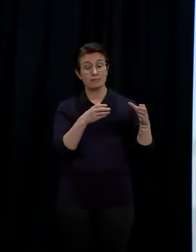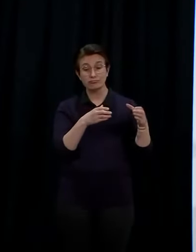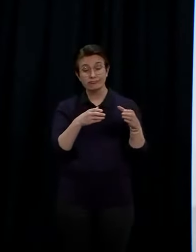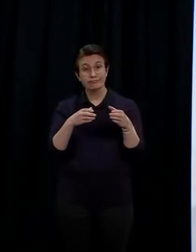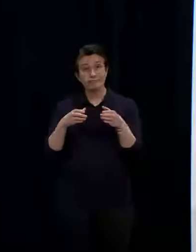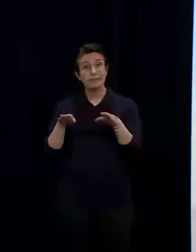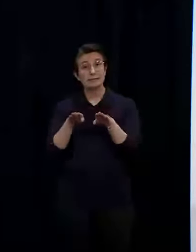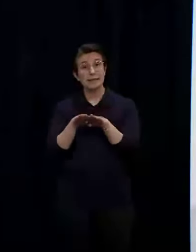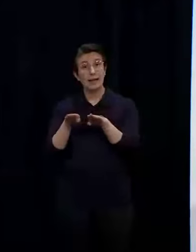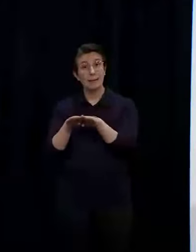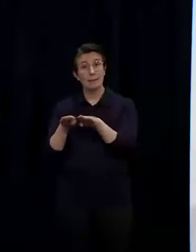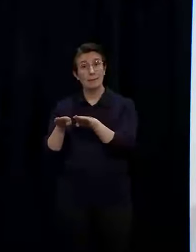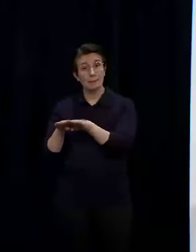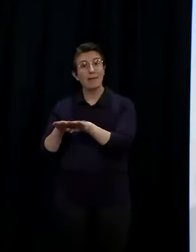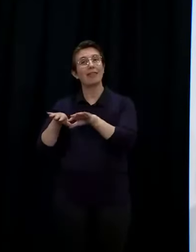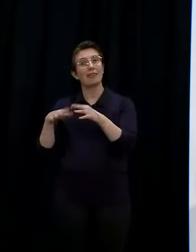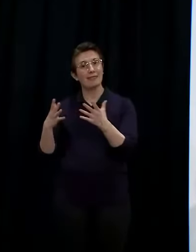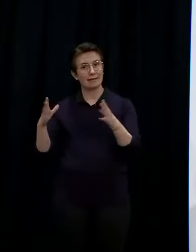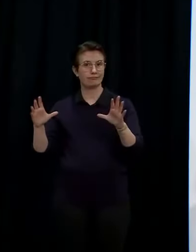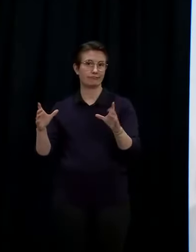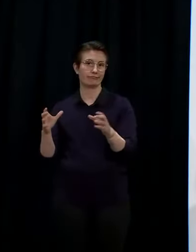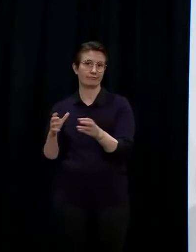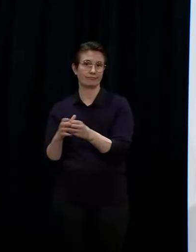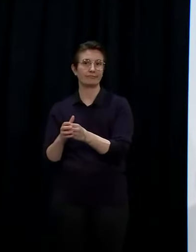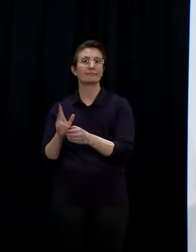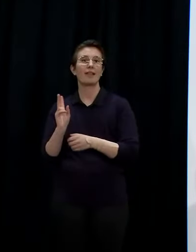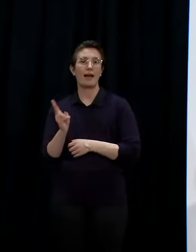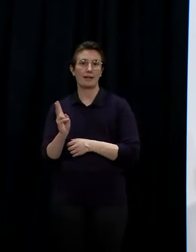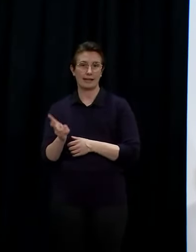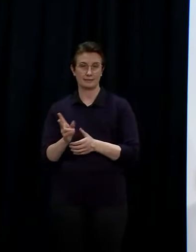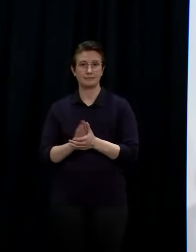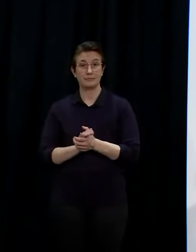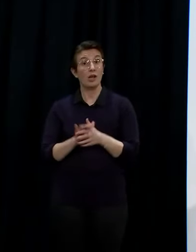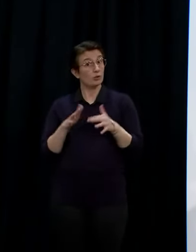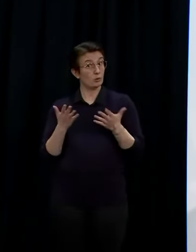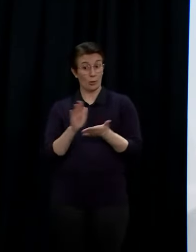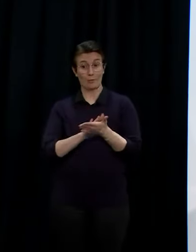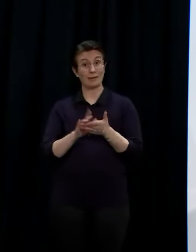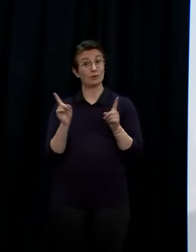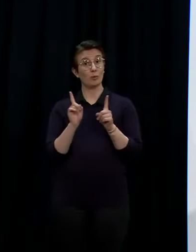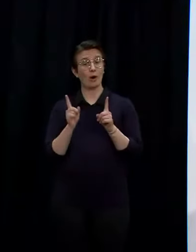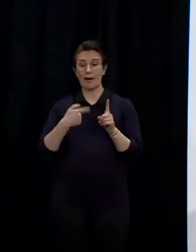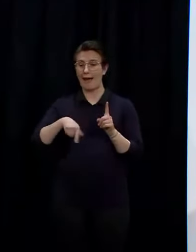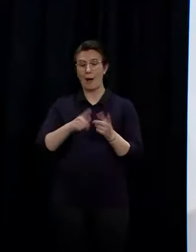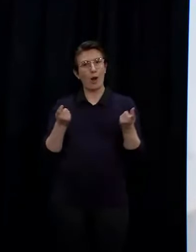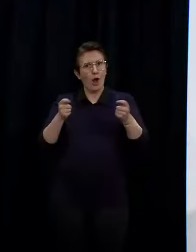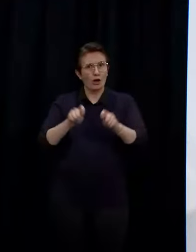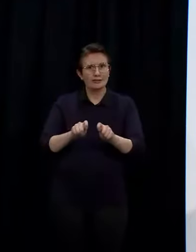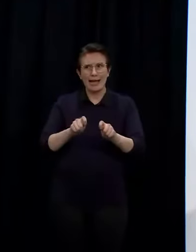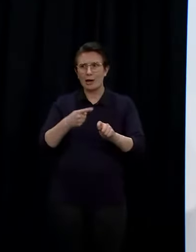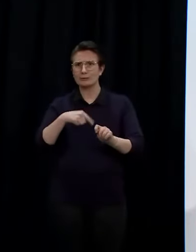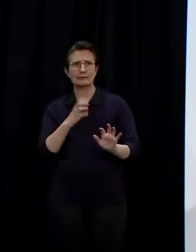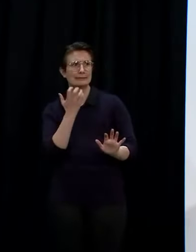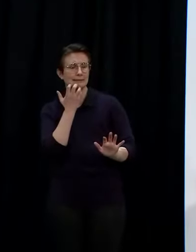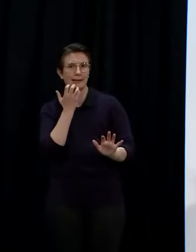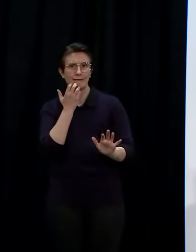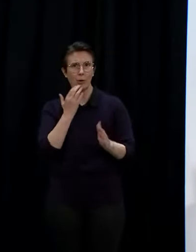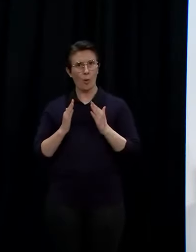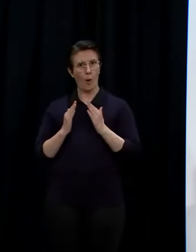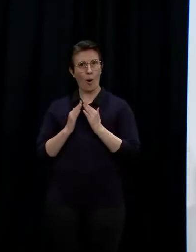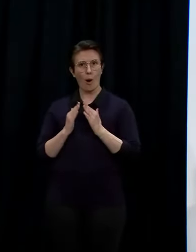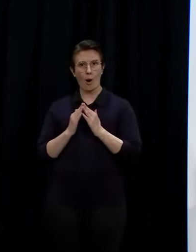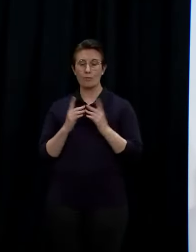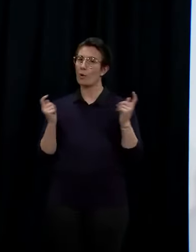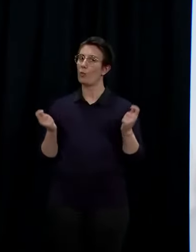doing is working, but caution is still required. As we have seen in this outbreak, Delta is